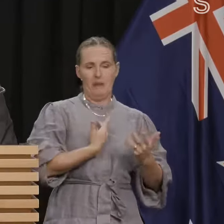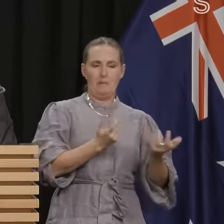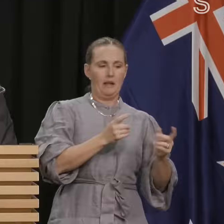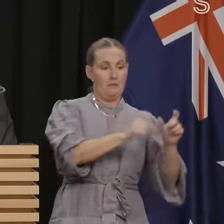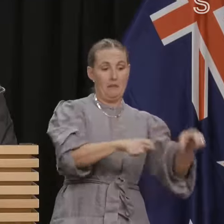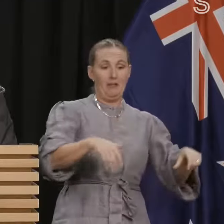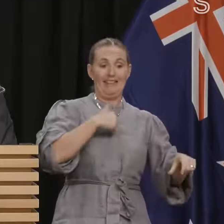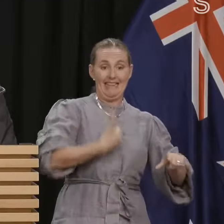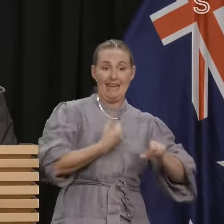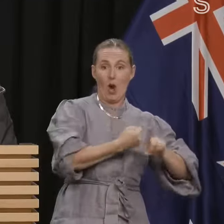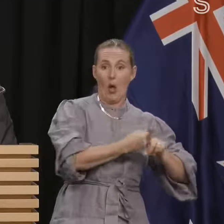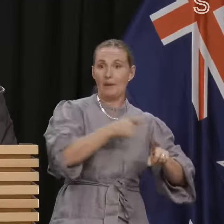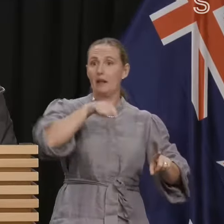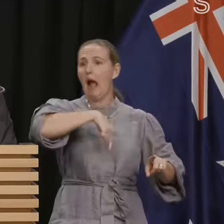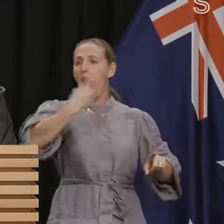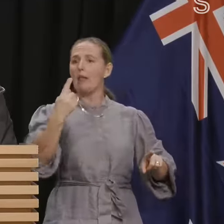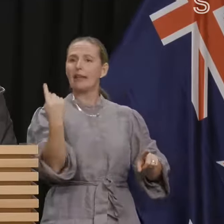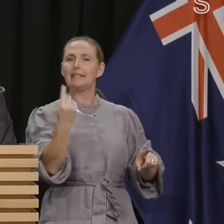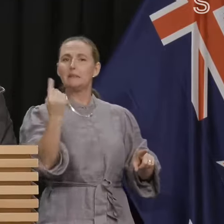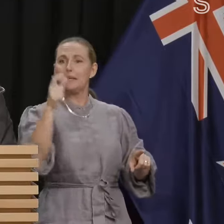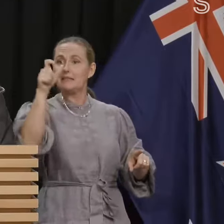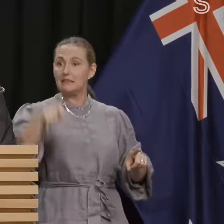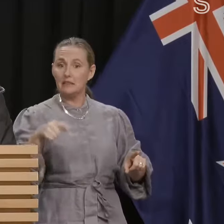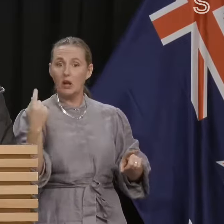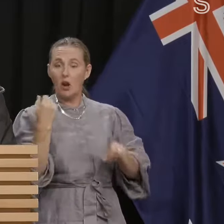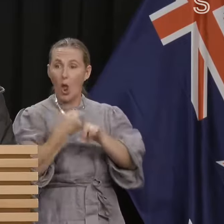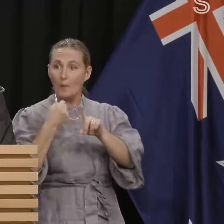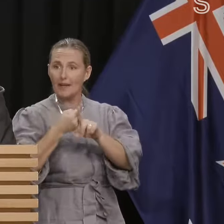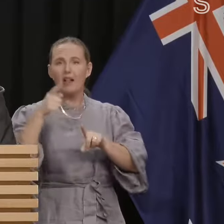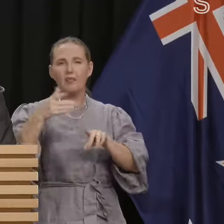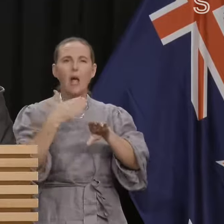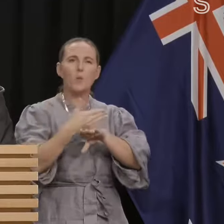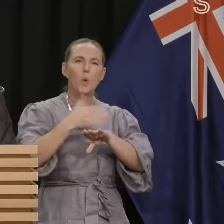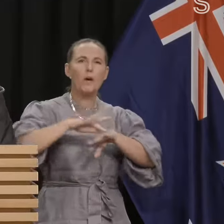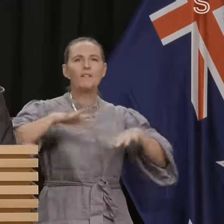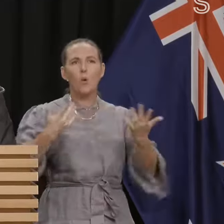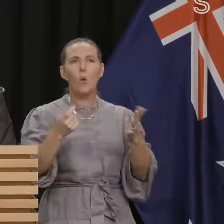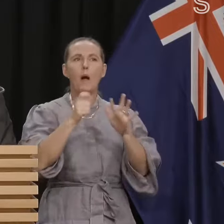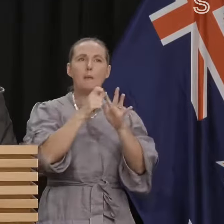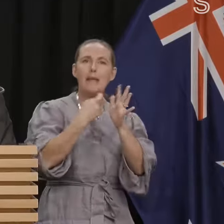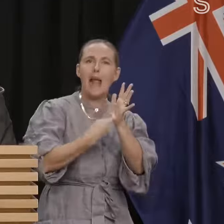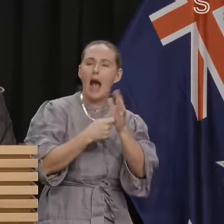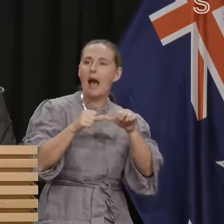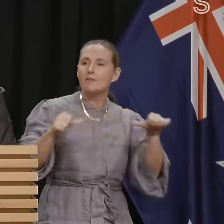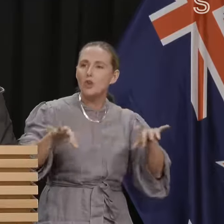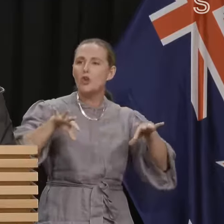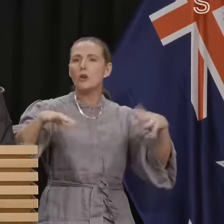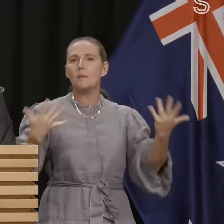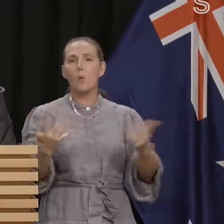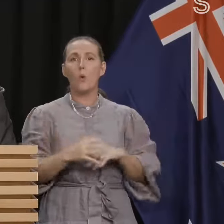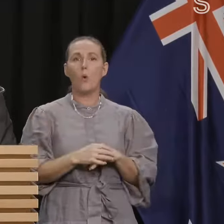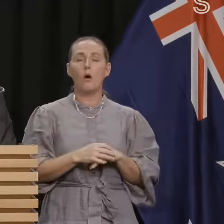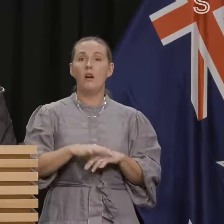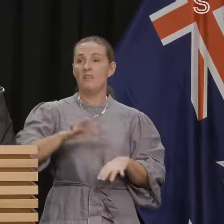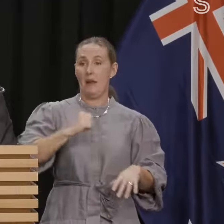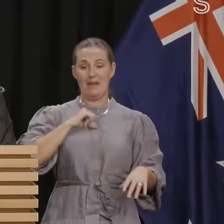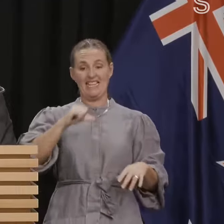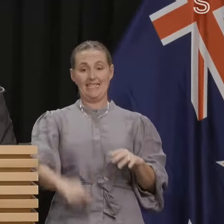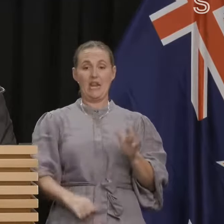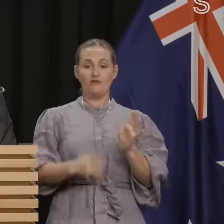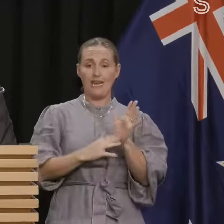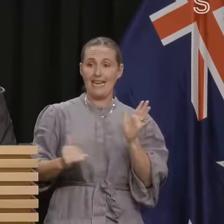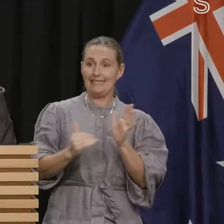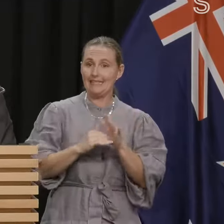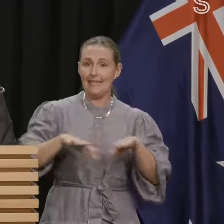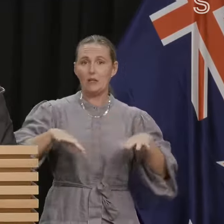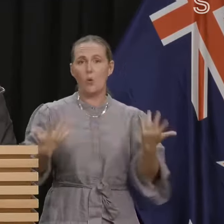work from a set-up government PR firm from a Dairy NZ or an industry lobby group. Is that the first kind